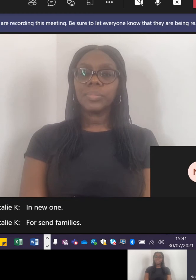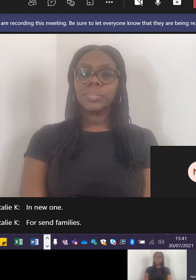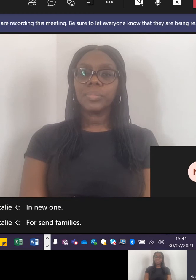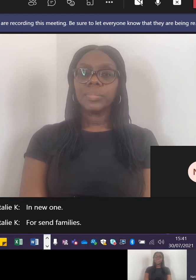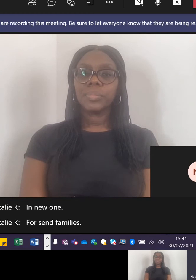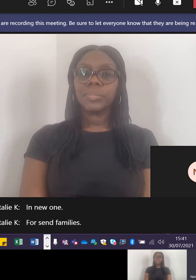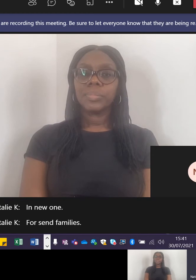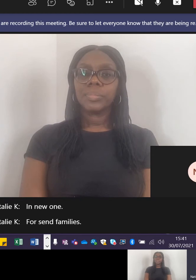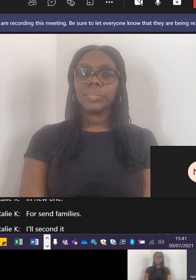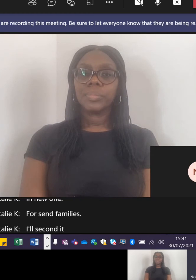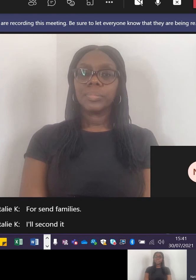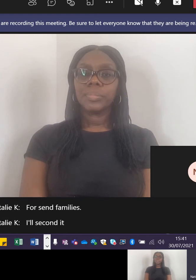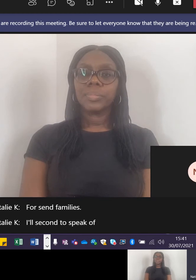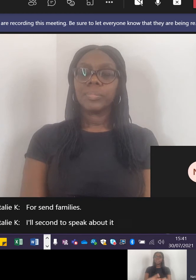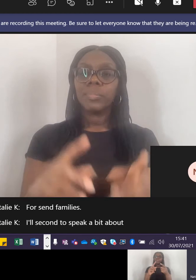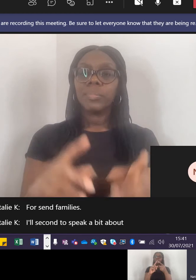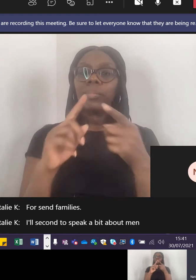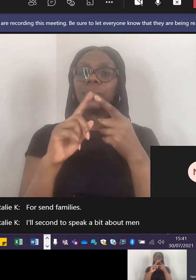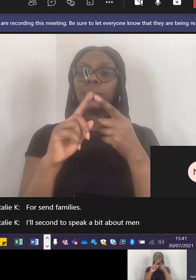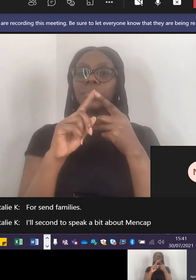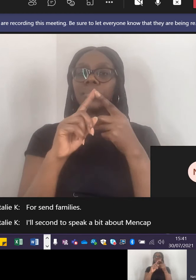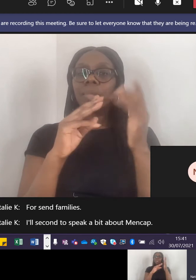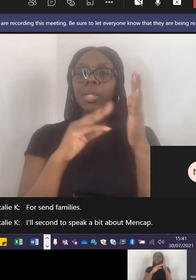Also going to speak a bit about Mencap.